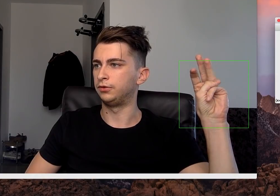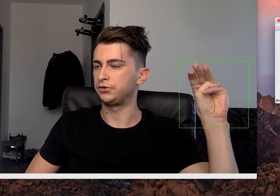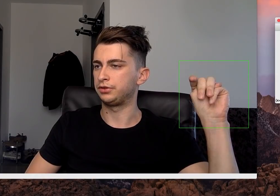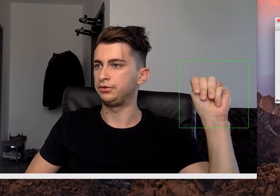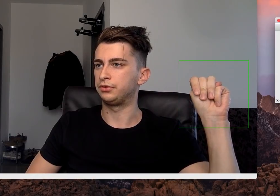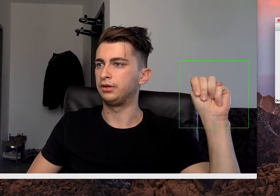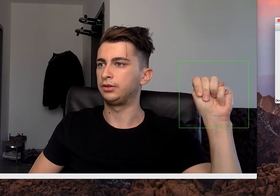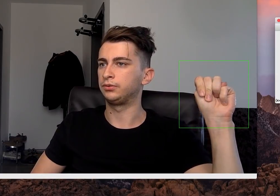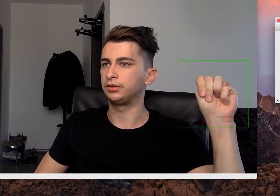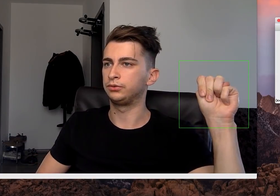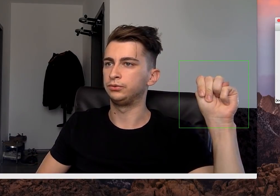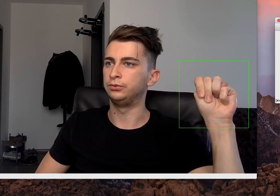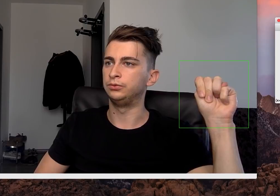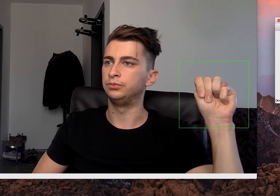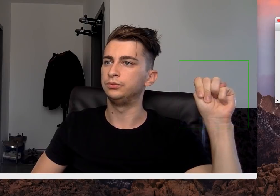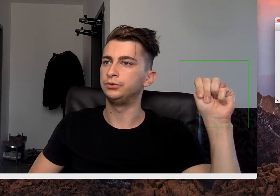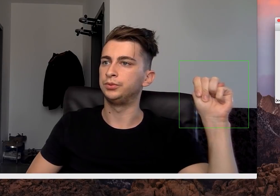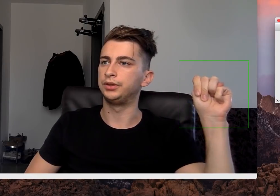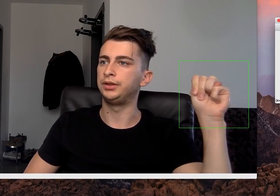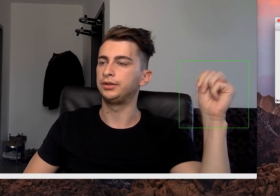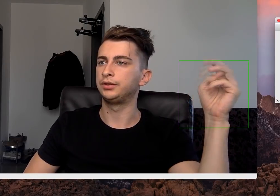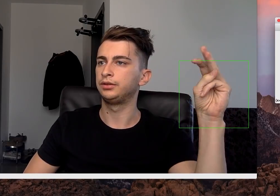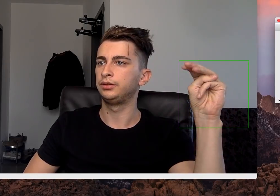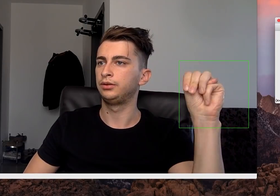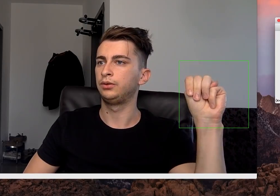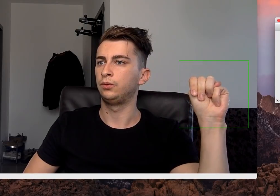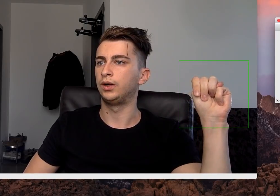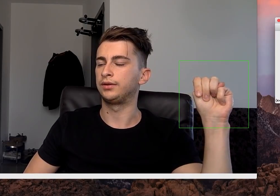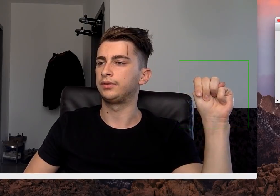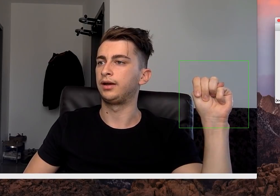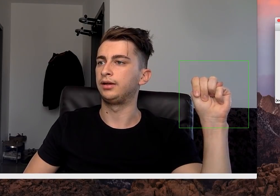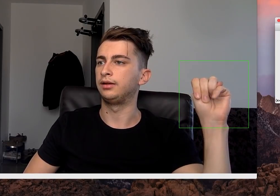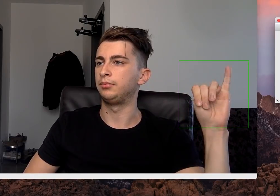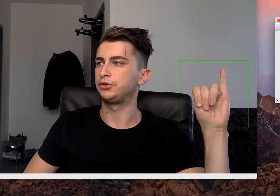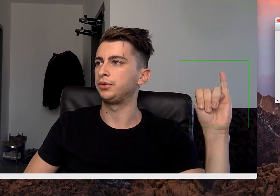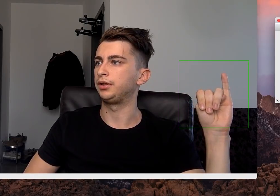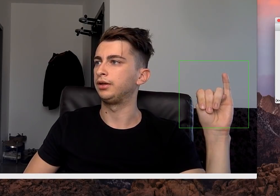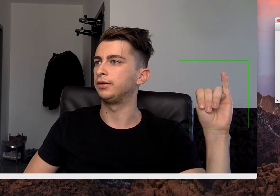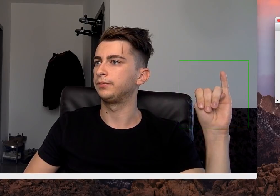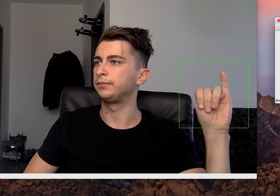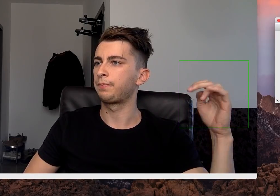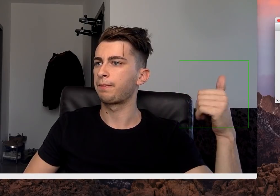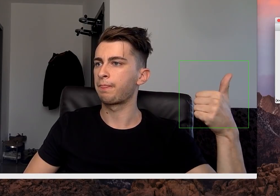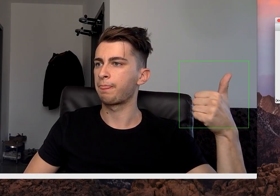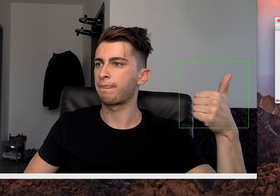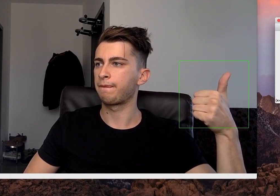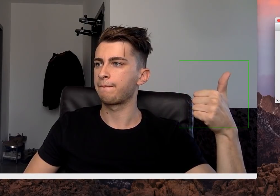a convolutional neural network to predict what sign I'm showing here.